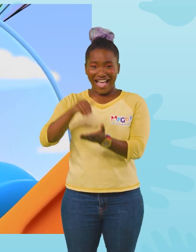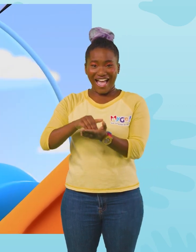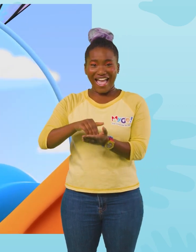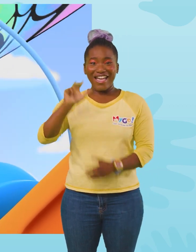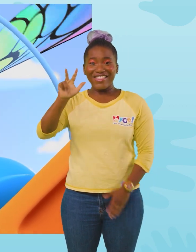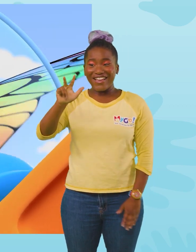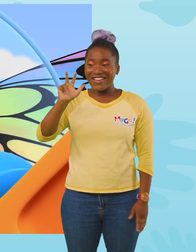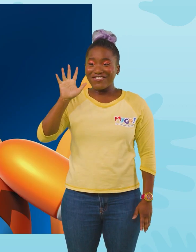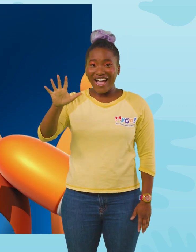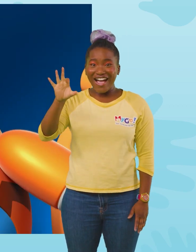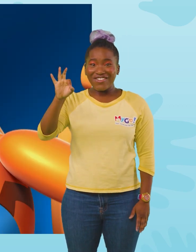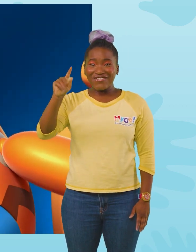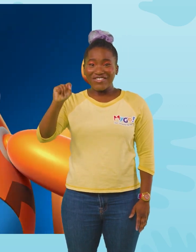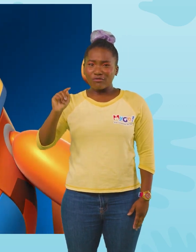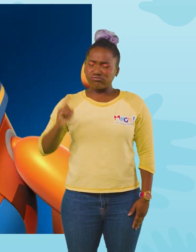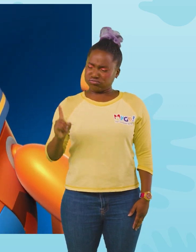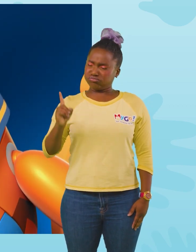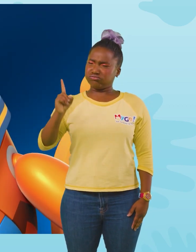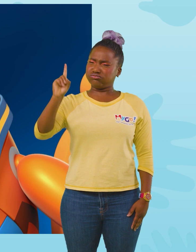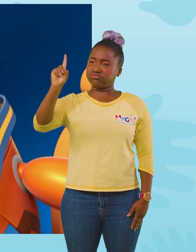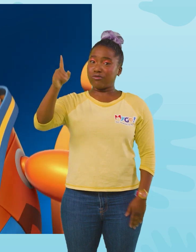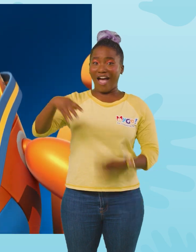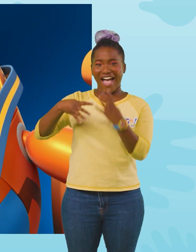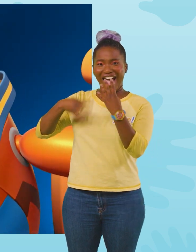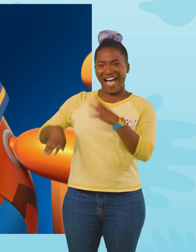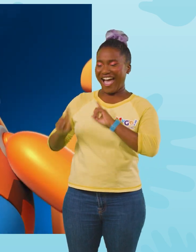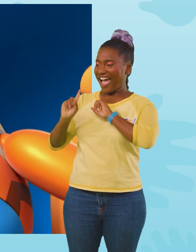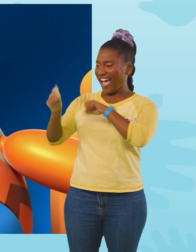29,035 feet tall. Upload answer, Tabs.